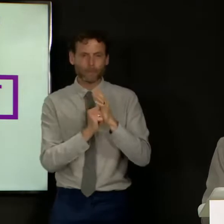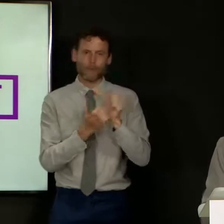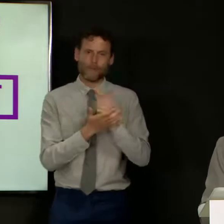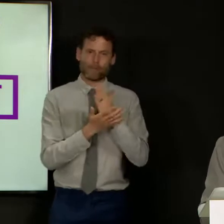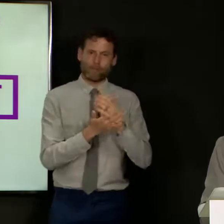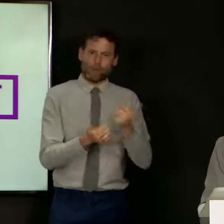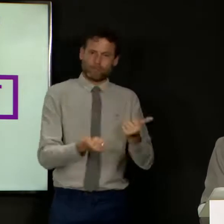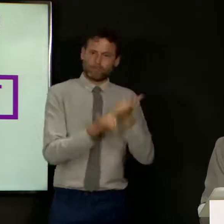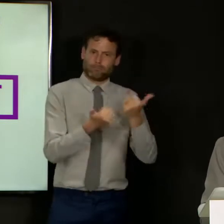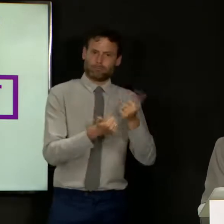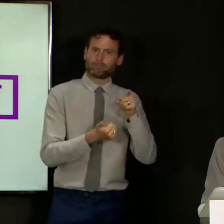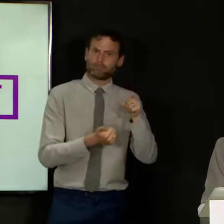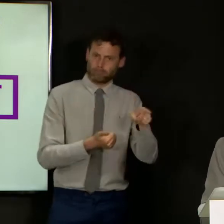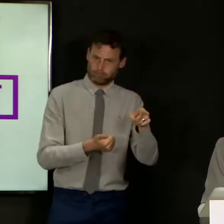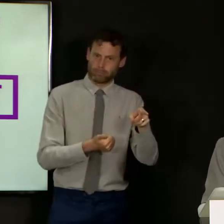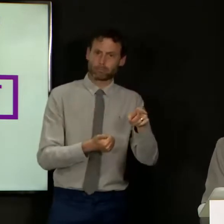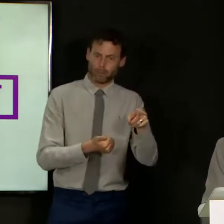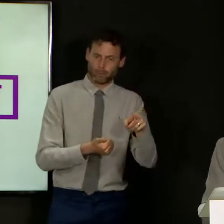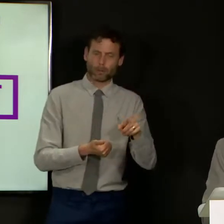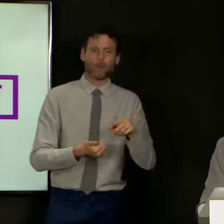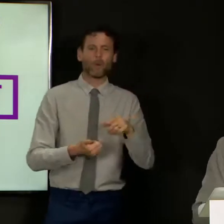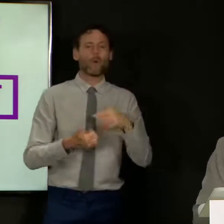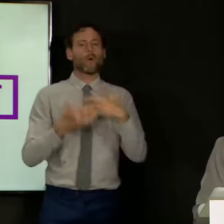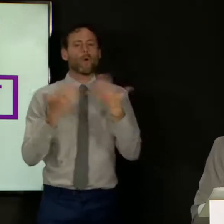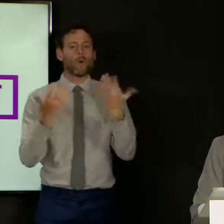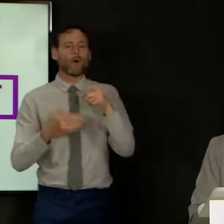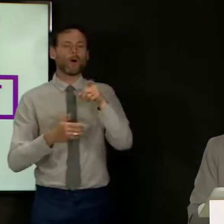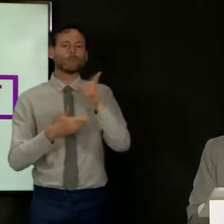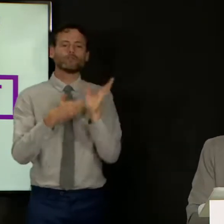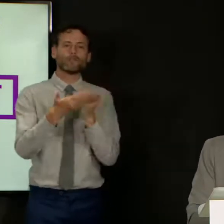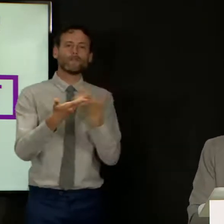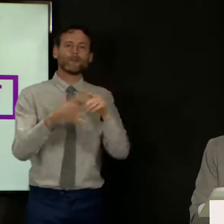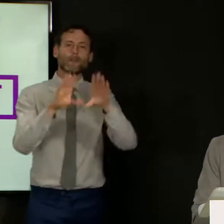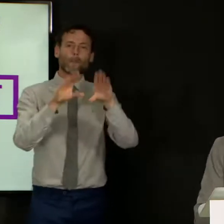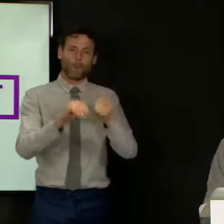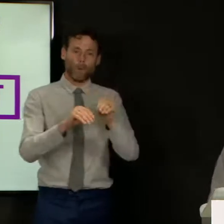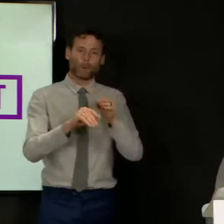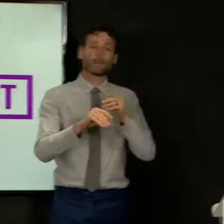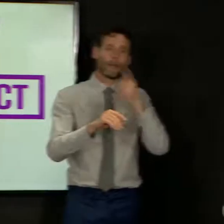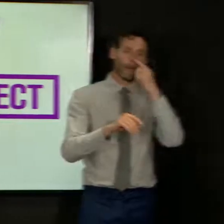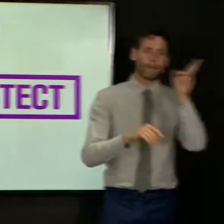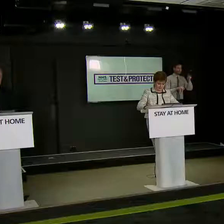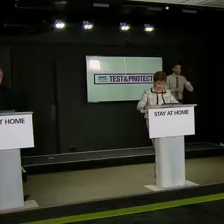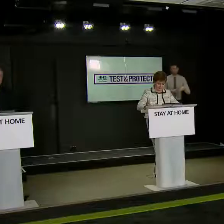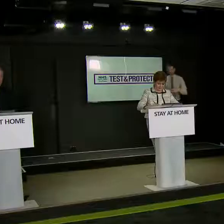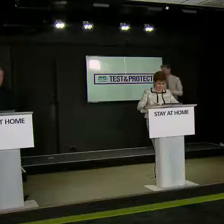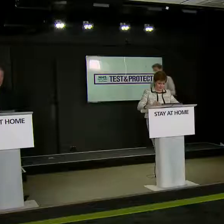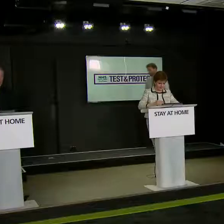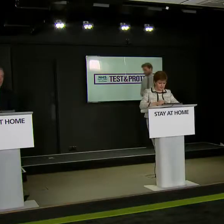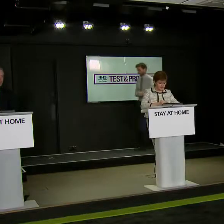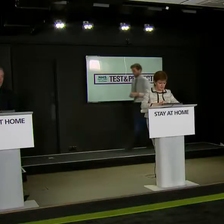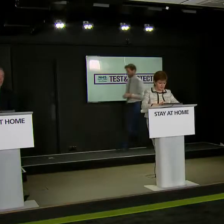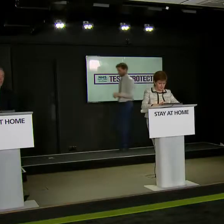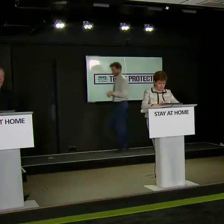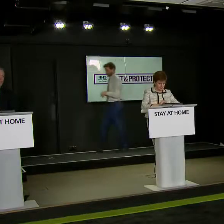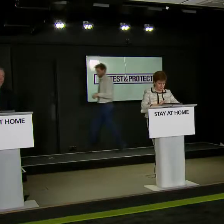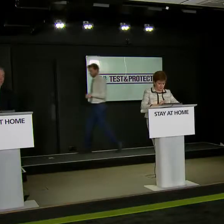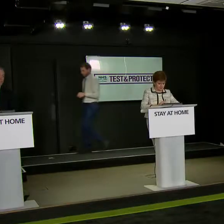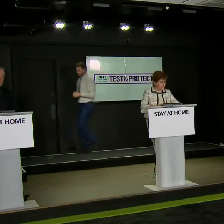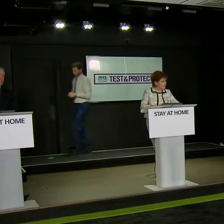services that have been paused in order to meet the pandemic. Thank you. Christine Lavelle from The Sun.